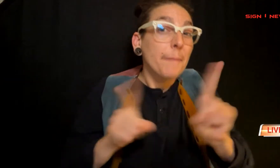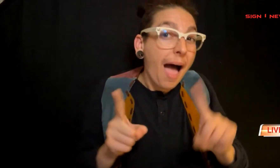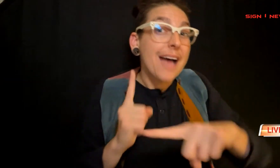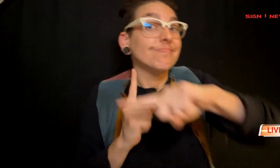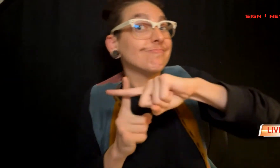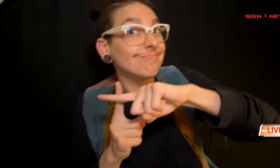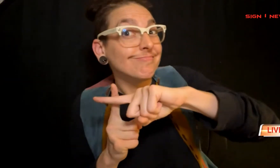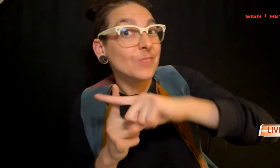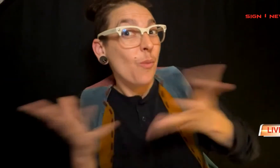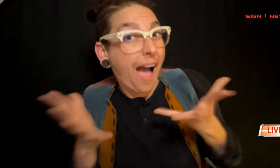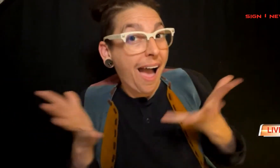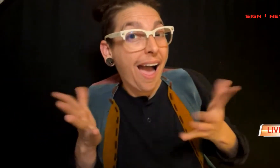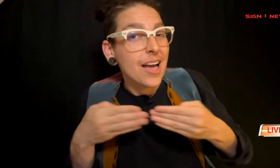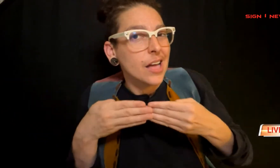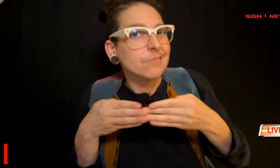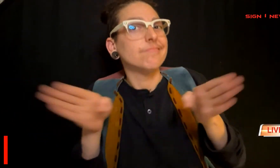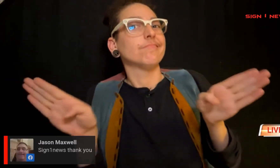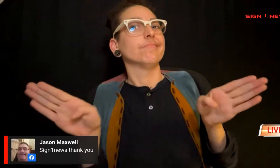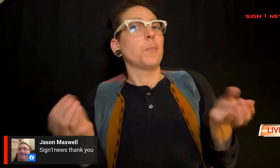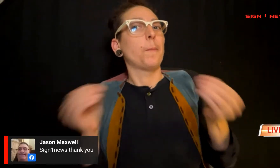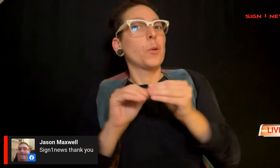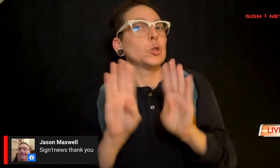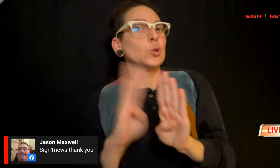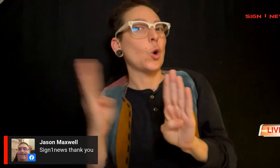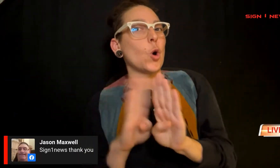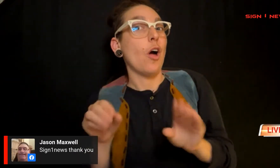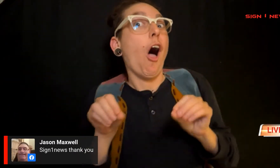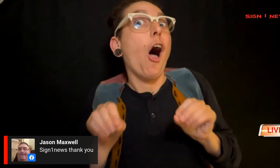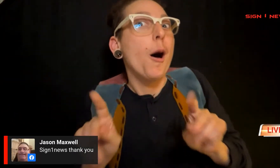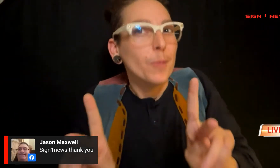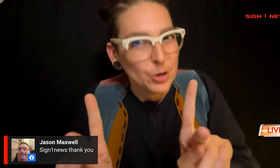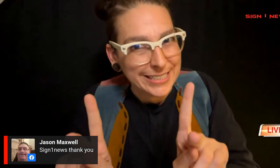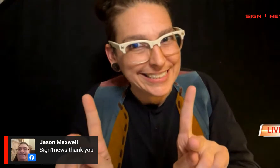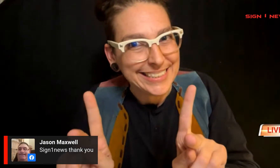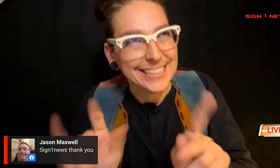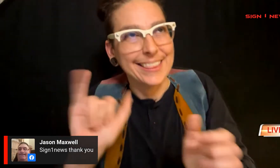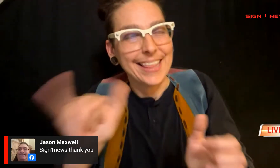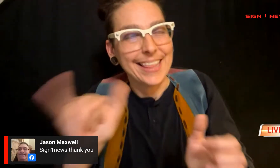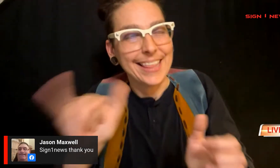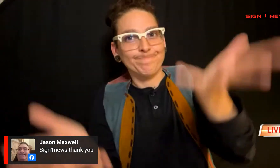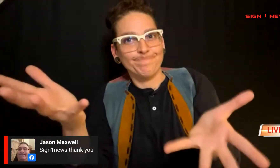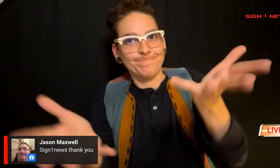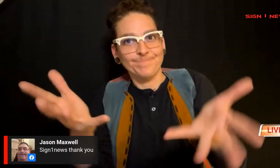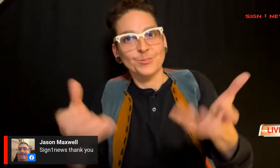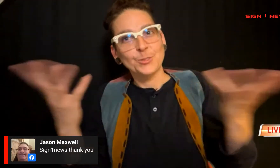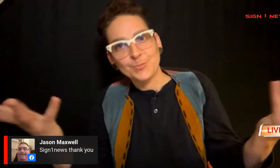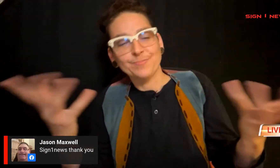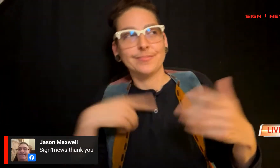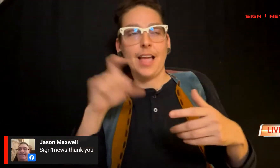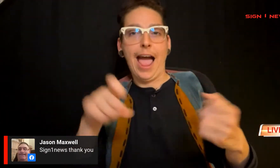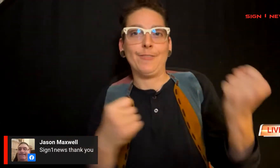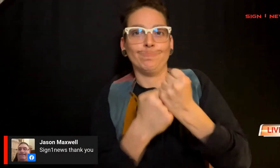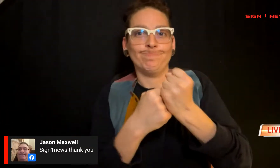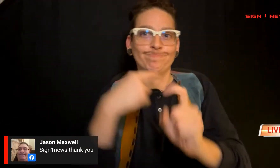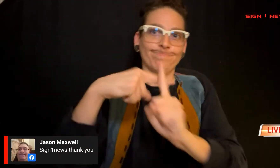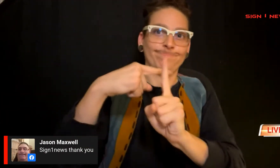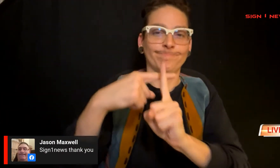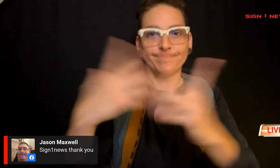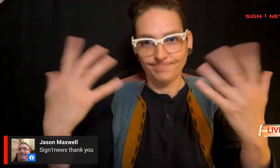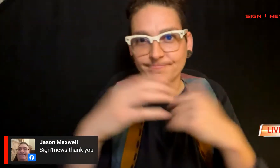Granted, it is inspiration porn, but there are some positives because it's opening doors and opportunities. So